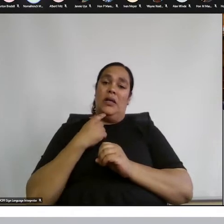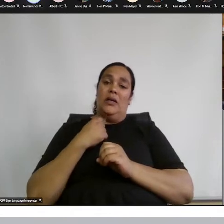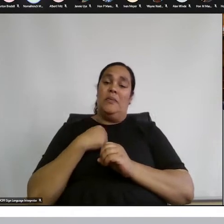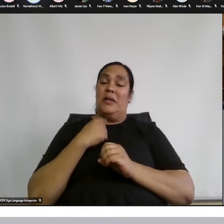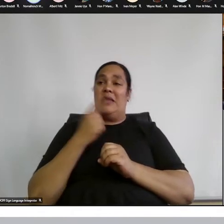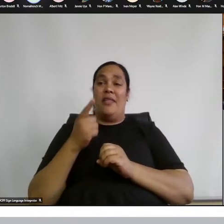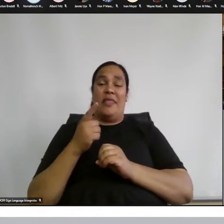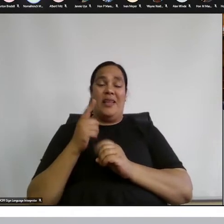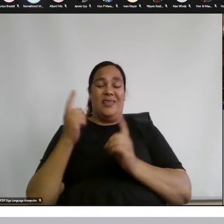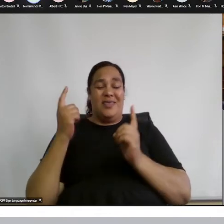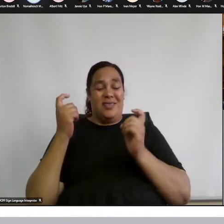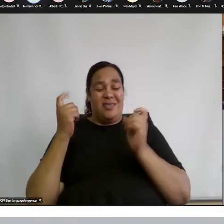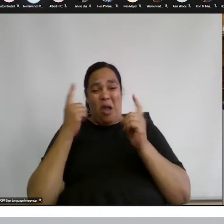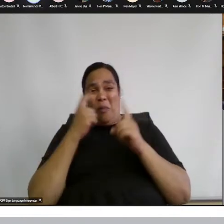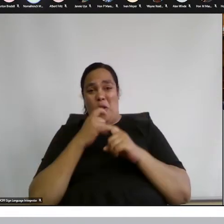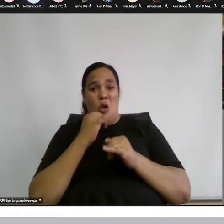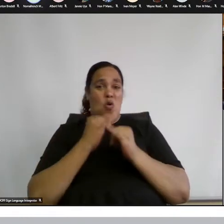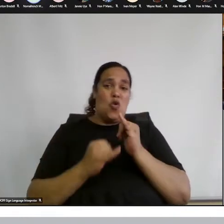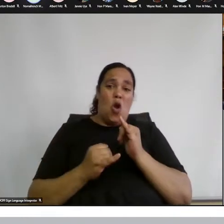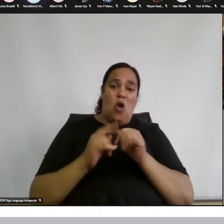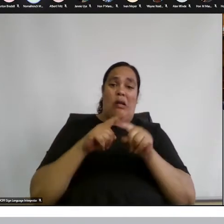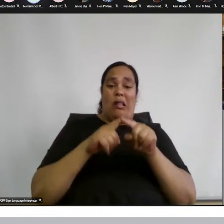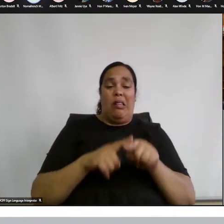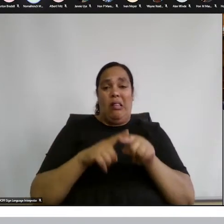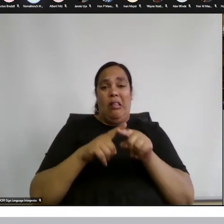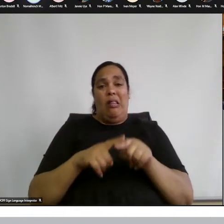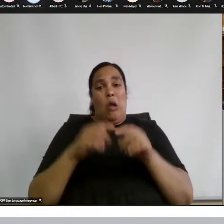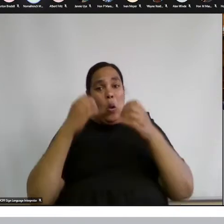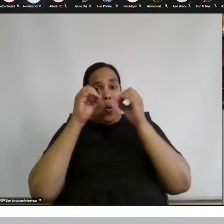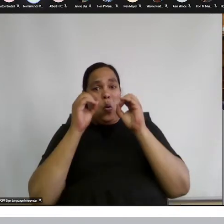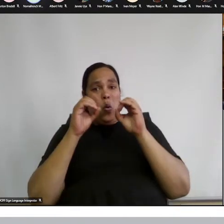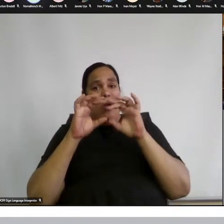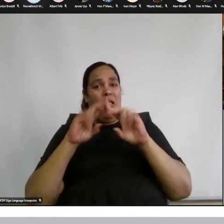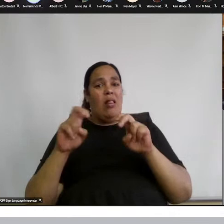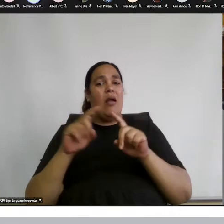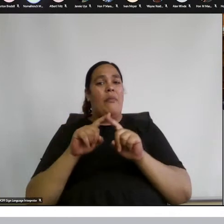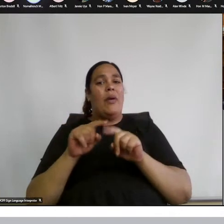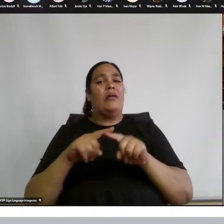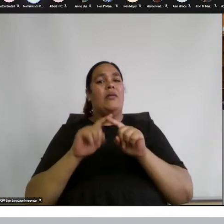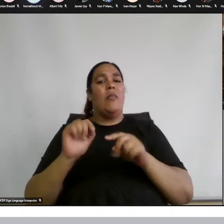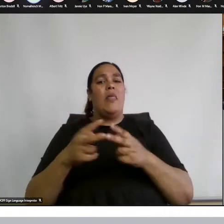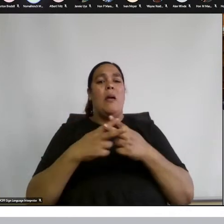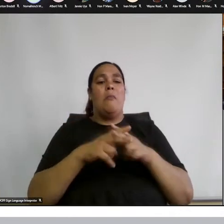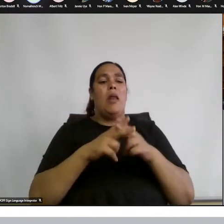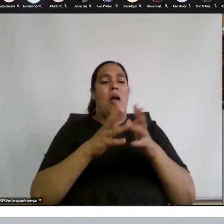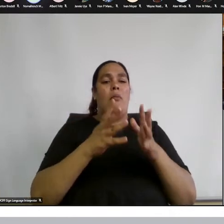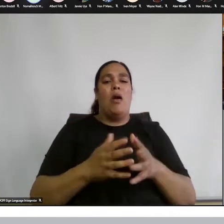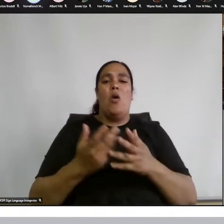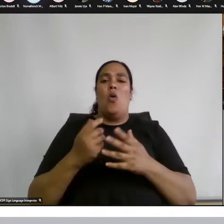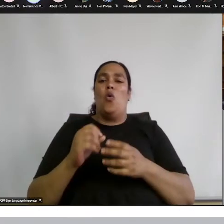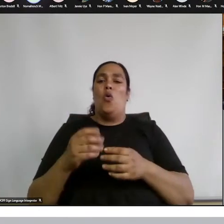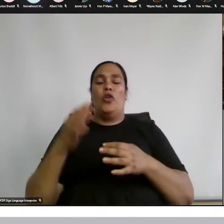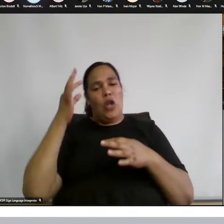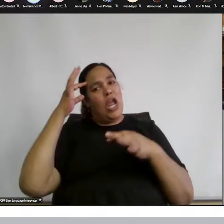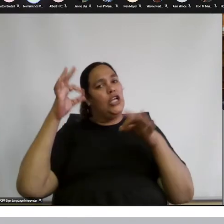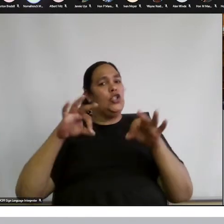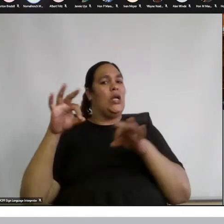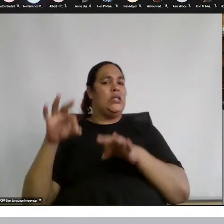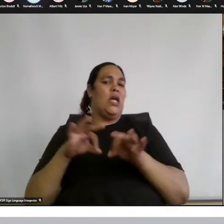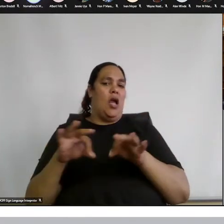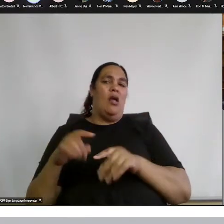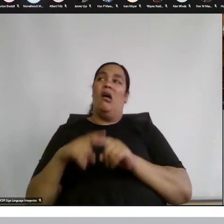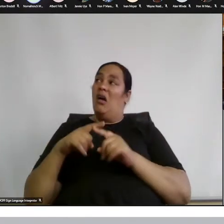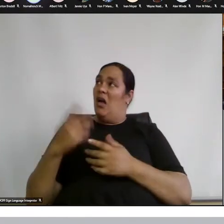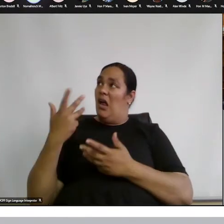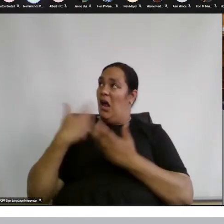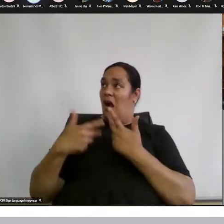it's completely wrong to rely, to do your Googling. We'll rely on their plumbers, we'll rely on their hairdressers.